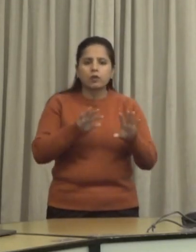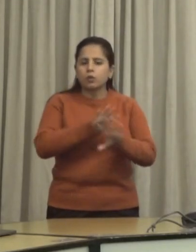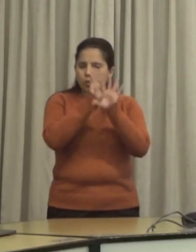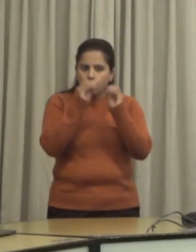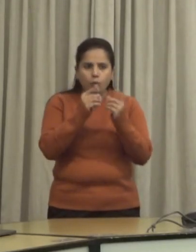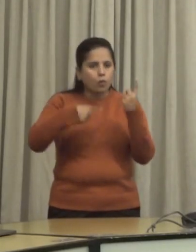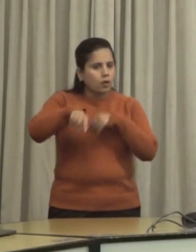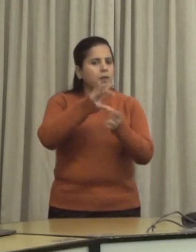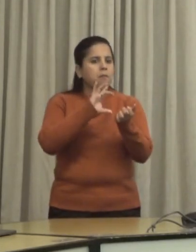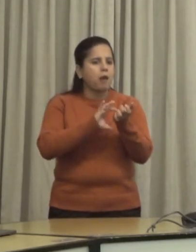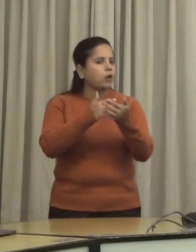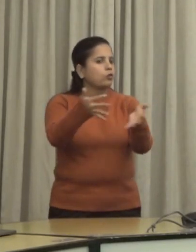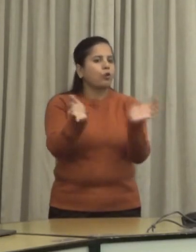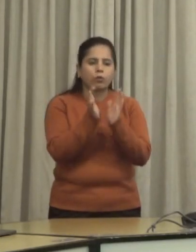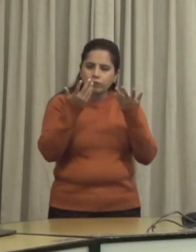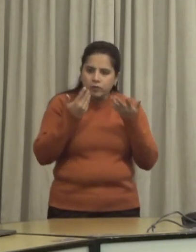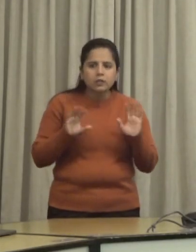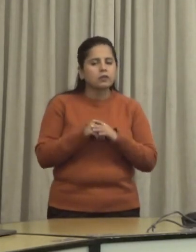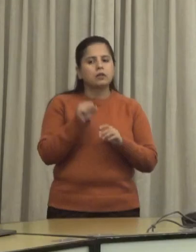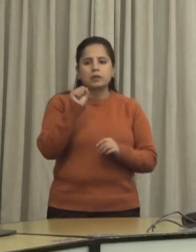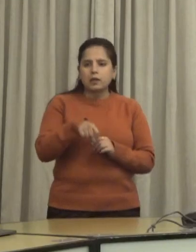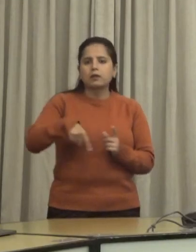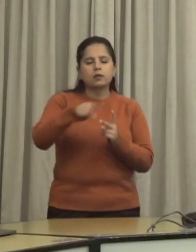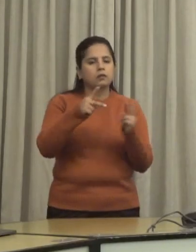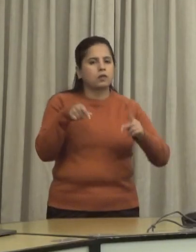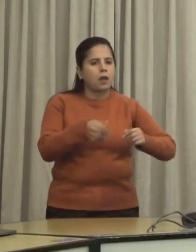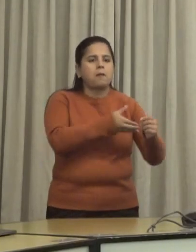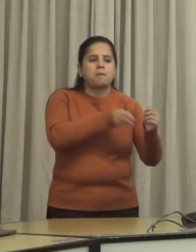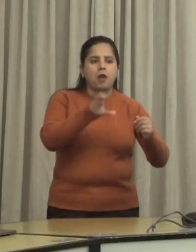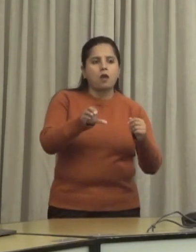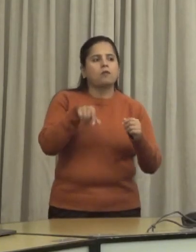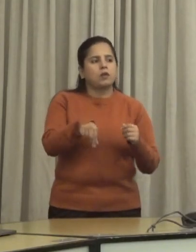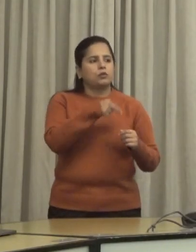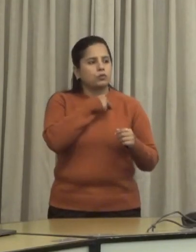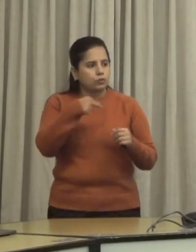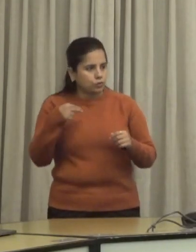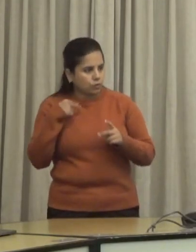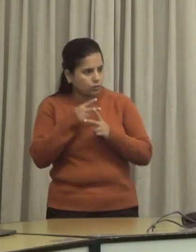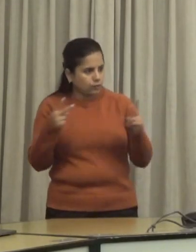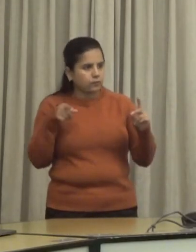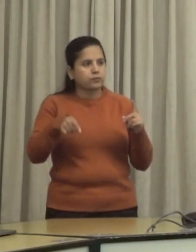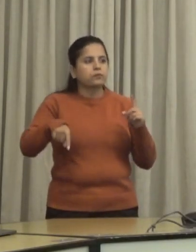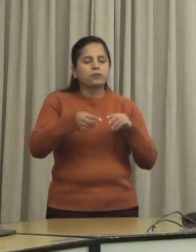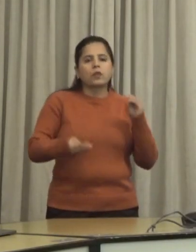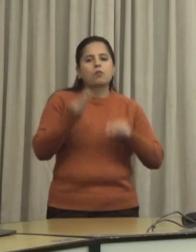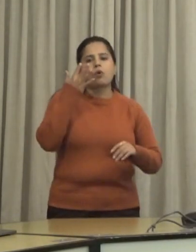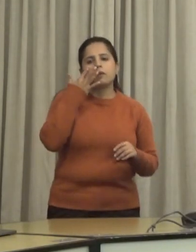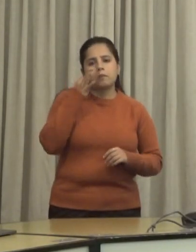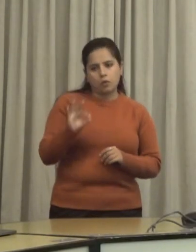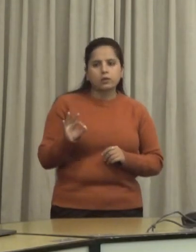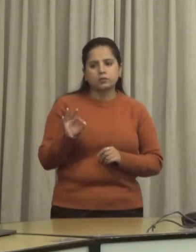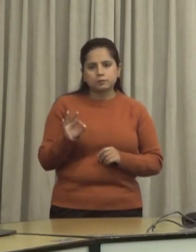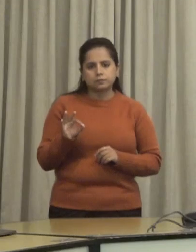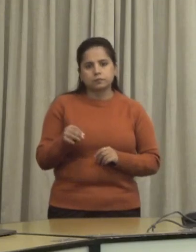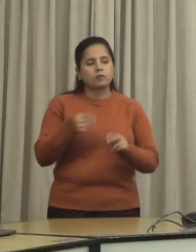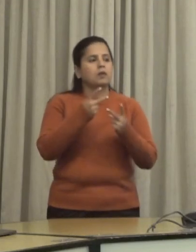in the medical community, and definitely given an empowered doctors, and that because this is more important